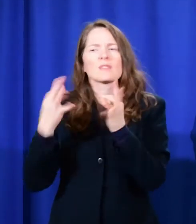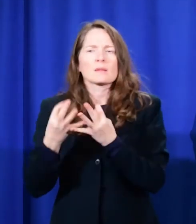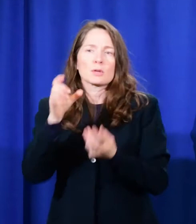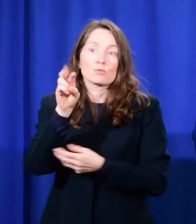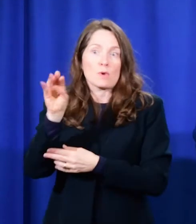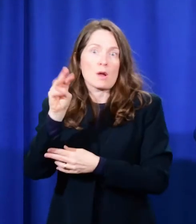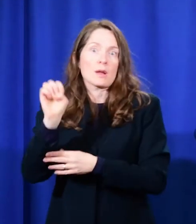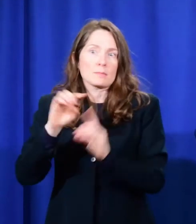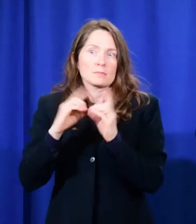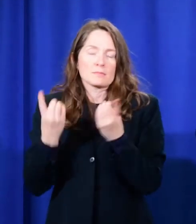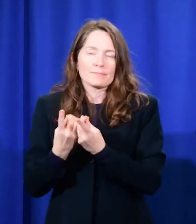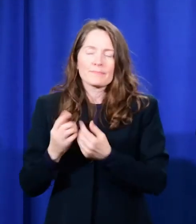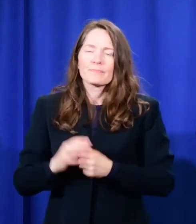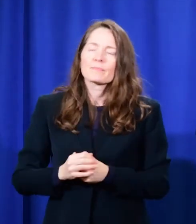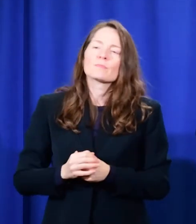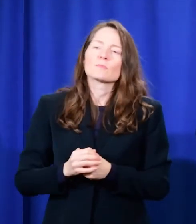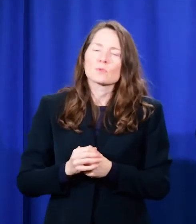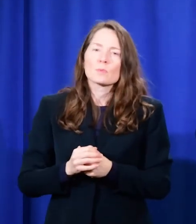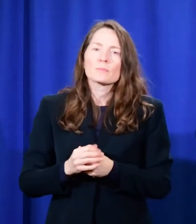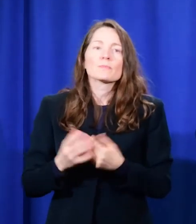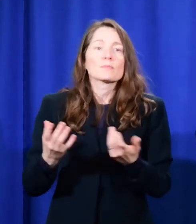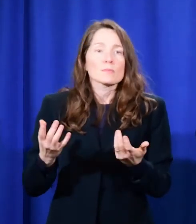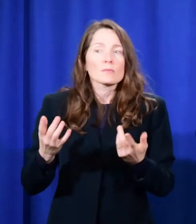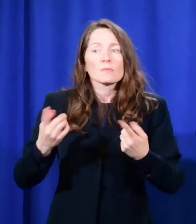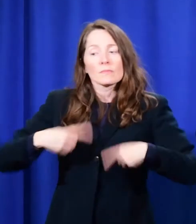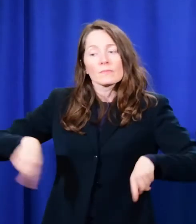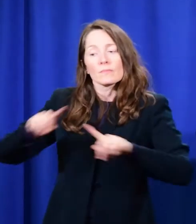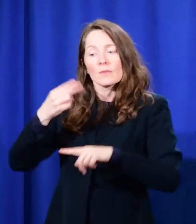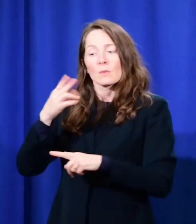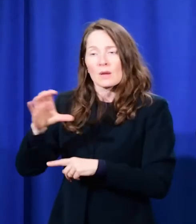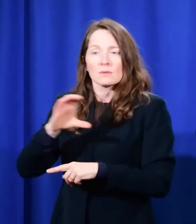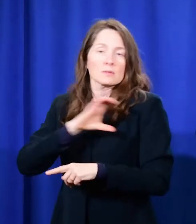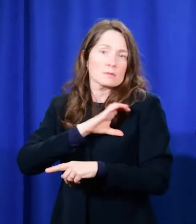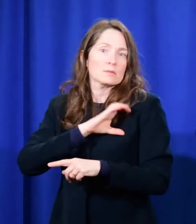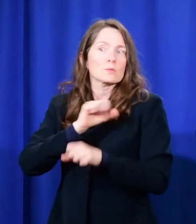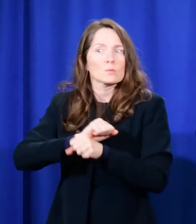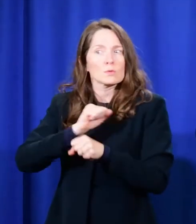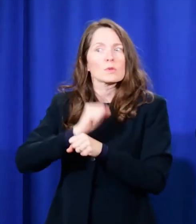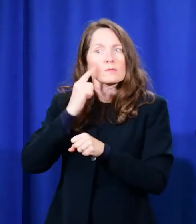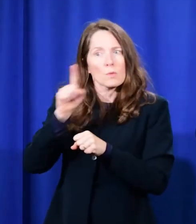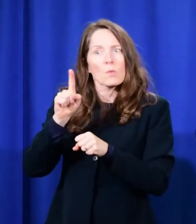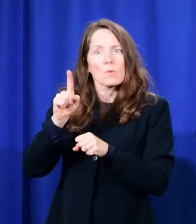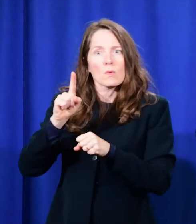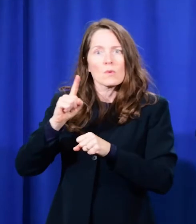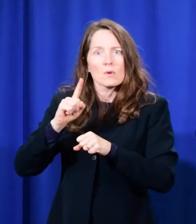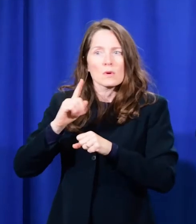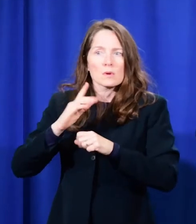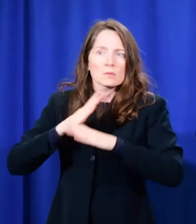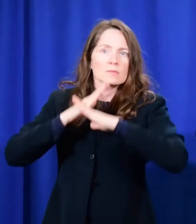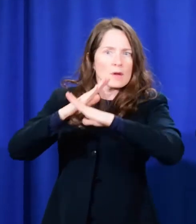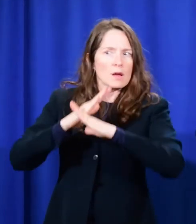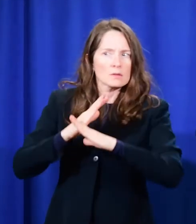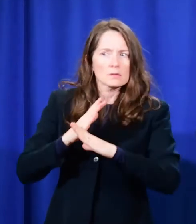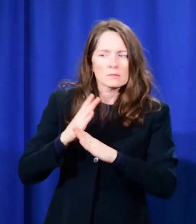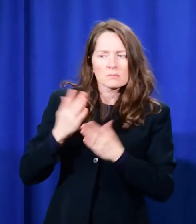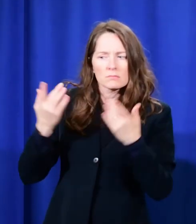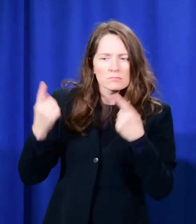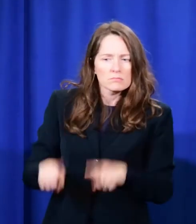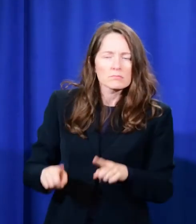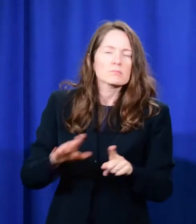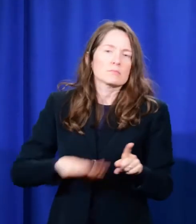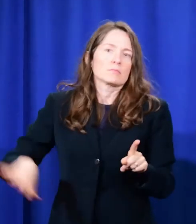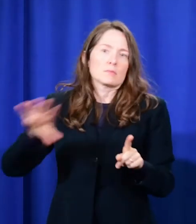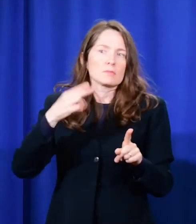well-being of children and work to prevent these crimes in our communities, our collective efforts make a difference. We truly join forces at our